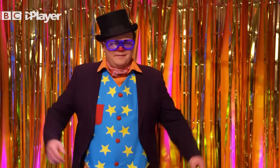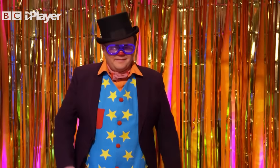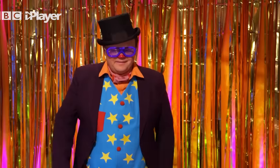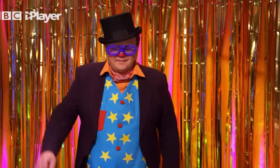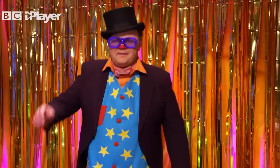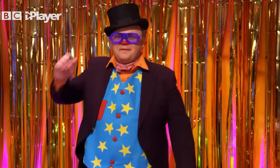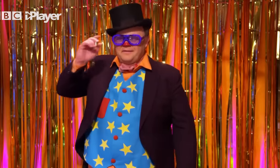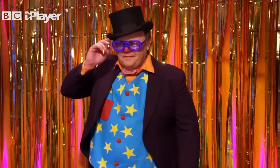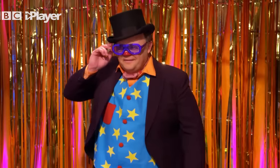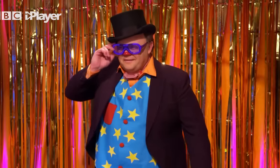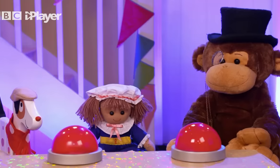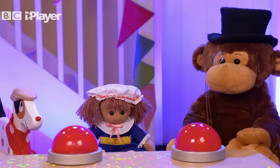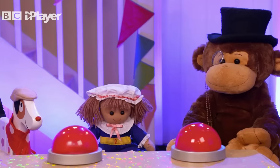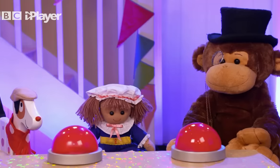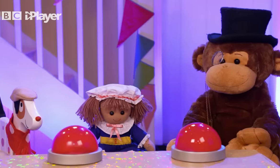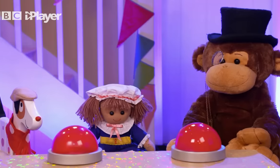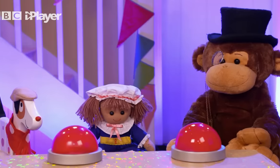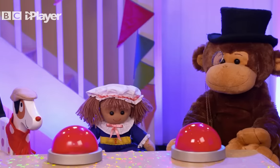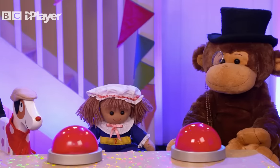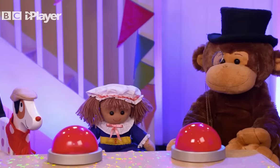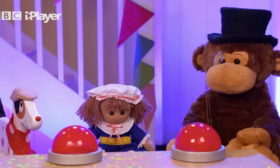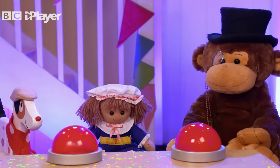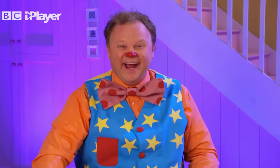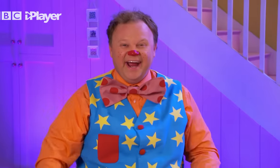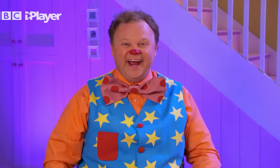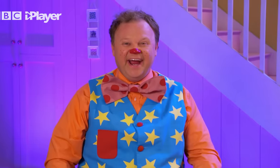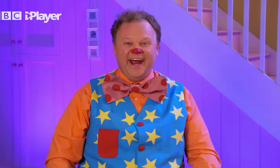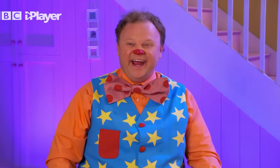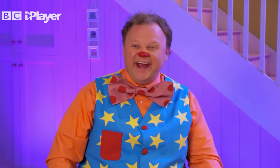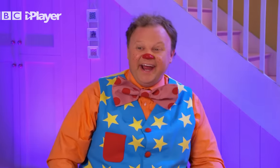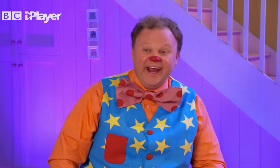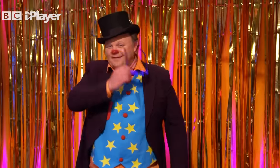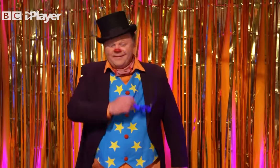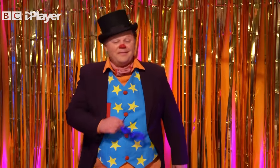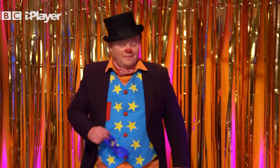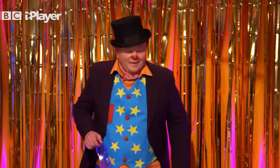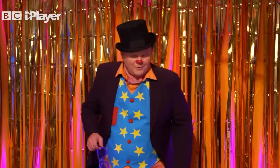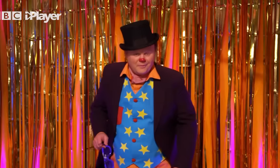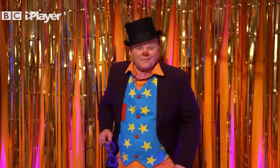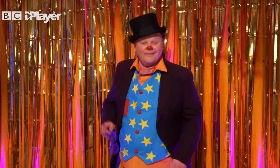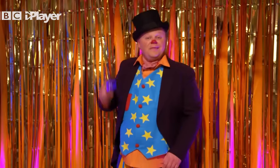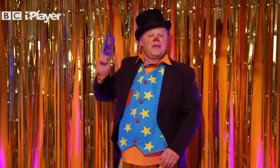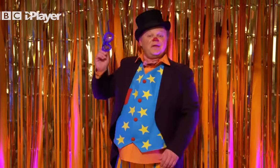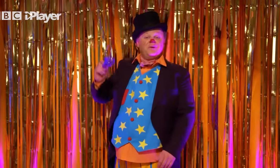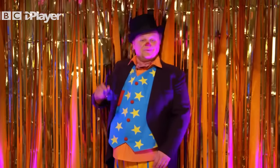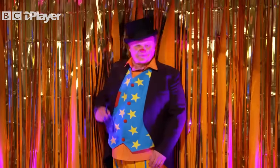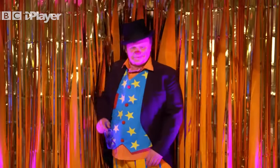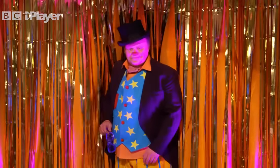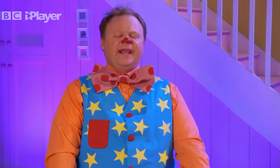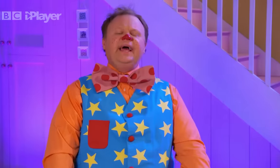Fantastic dancing! Wasn't it amazing, everyone? You're a very good dancer, Lord Tumble. Thank you. Thank you.